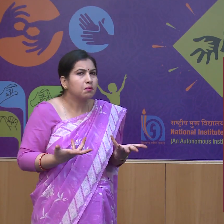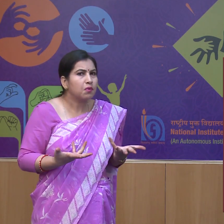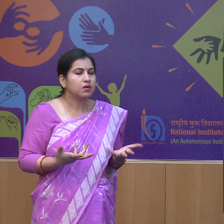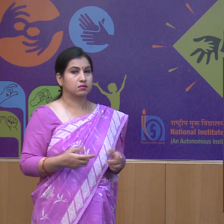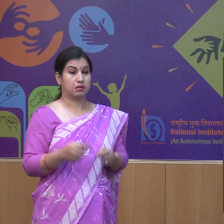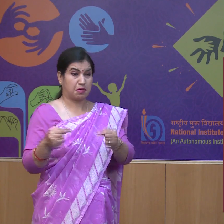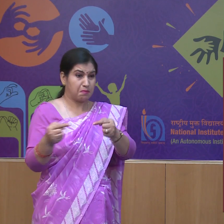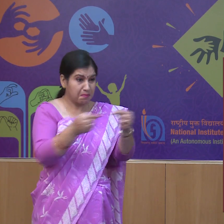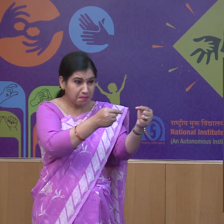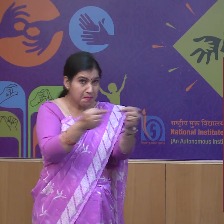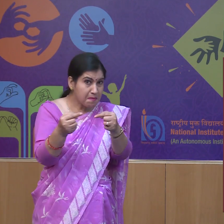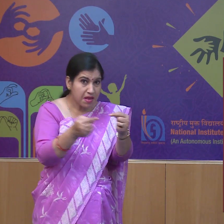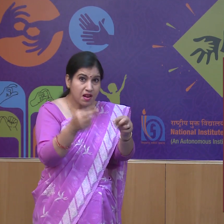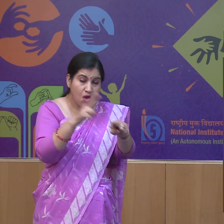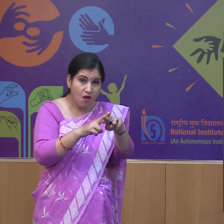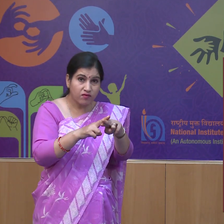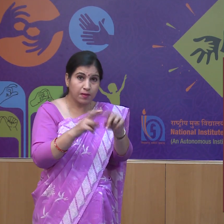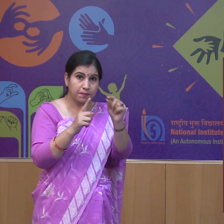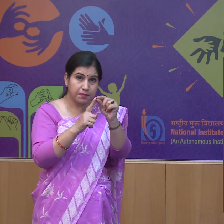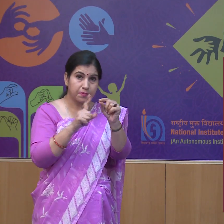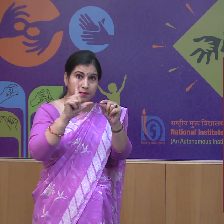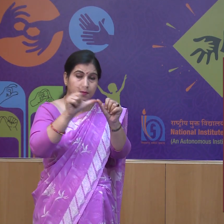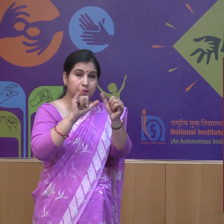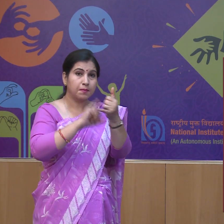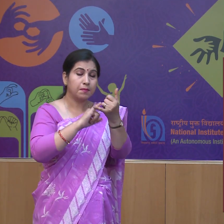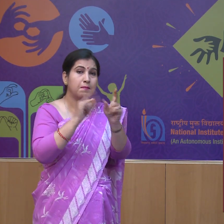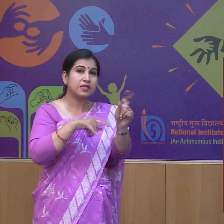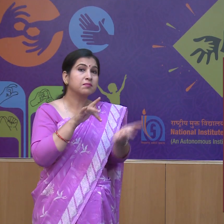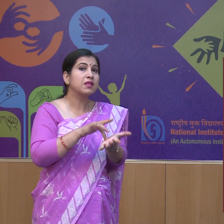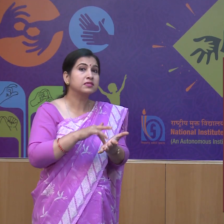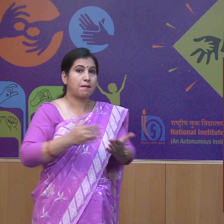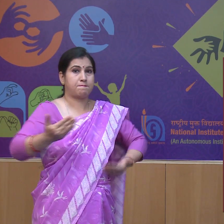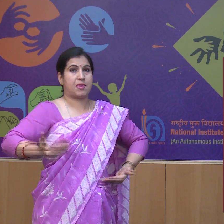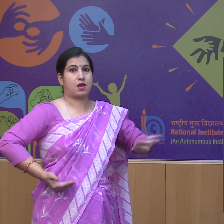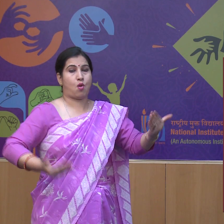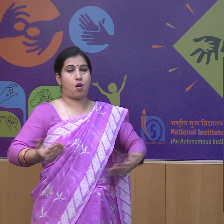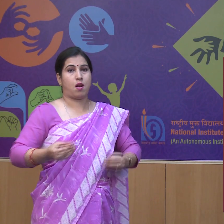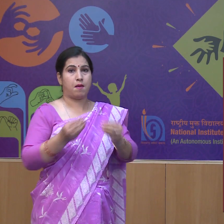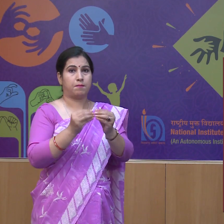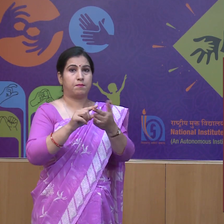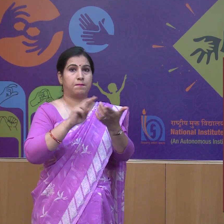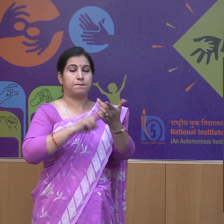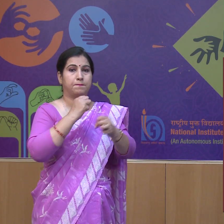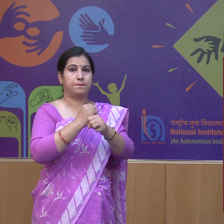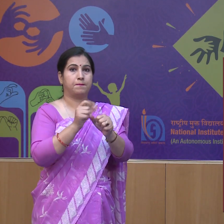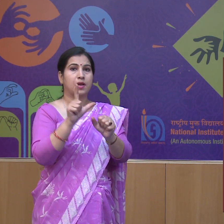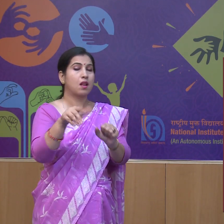The Battle of Plassey was fought in Bengal in the year